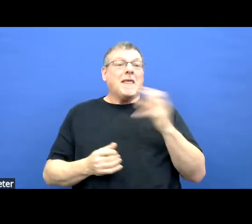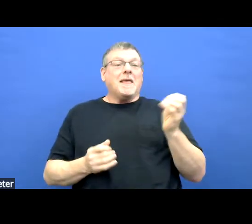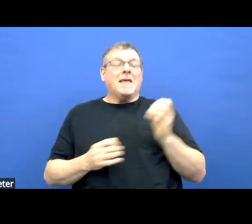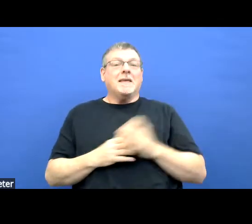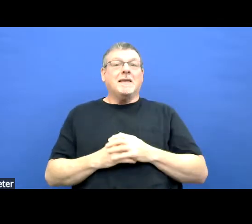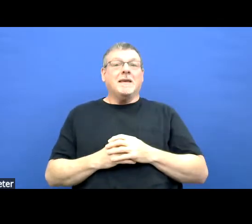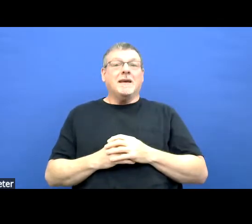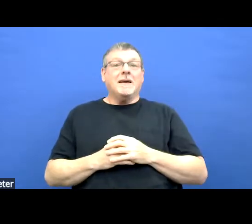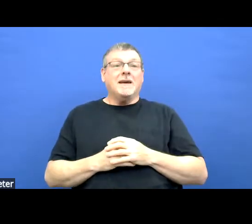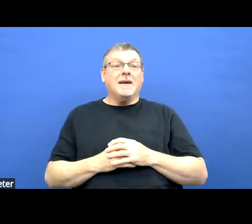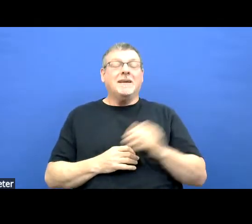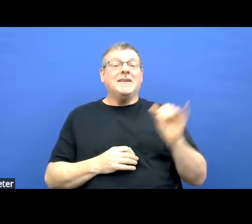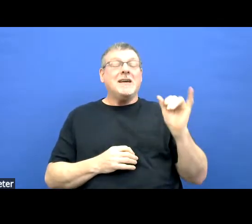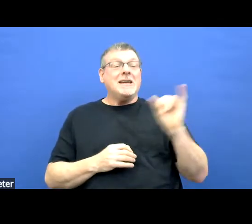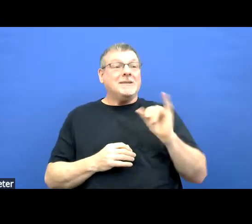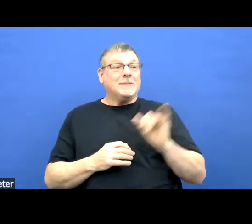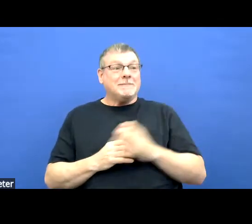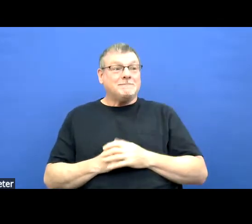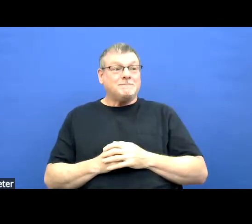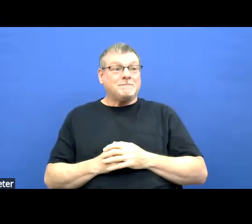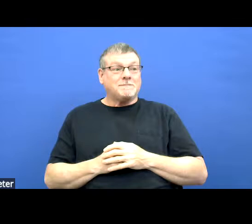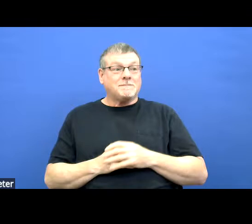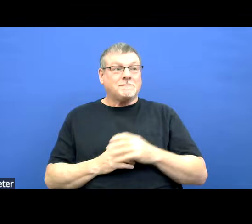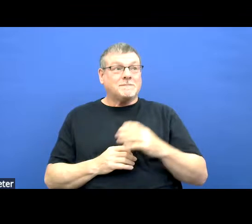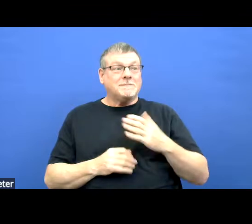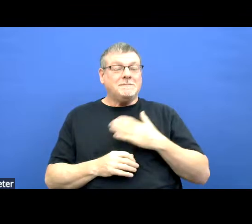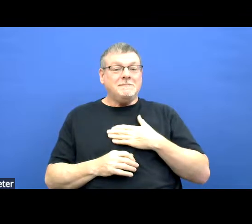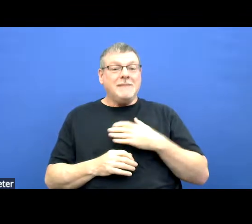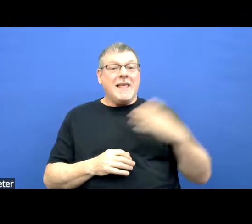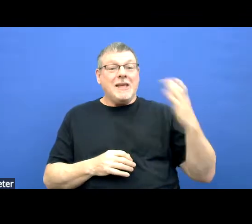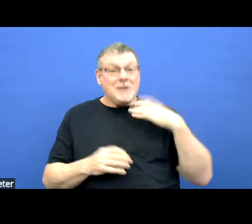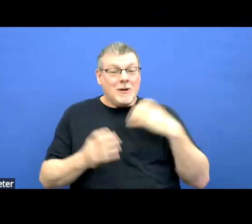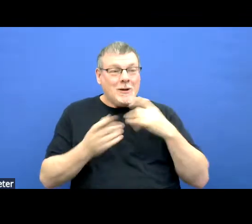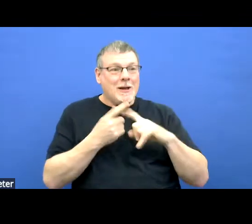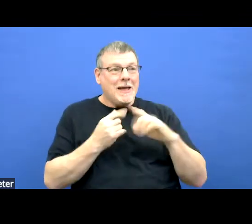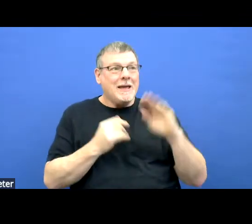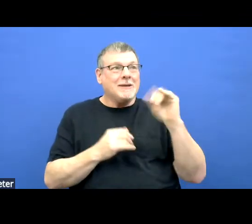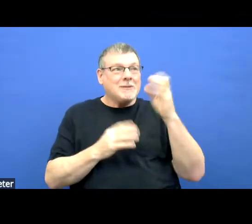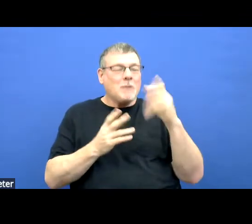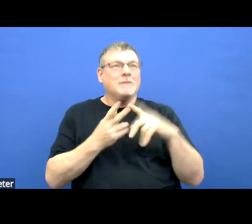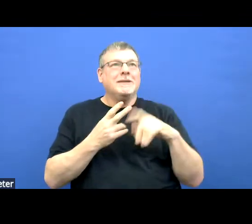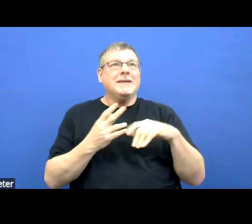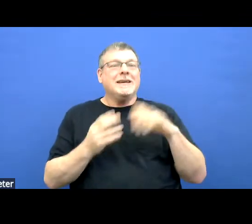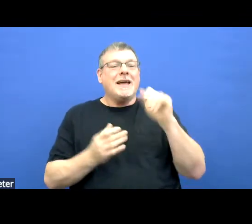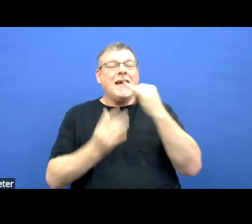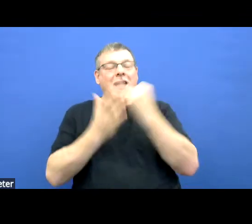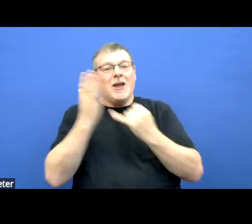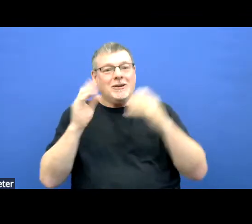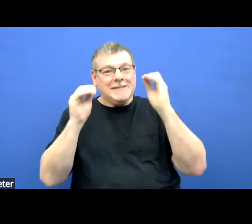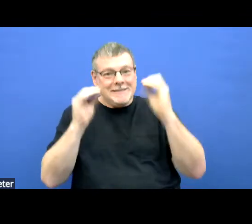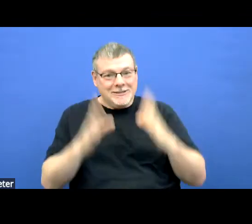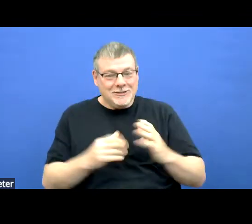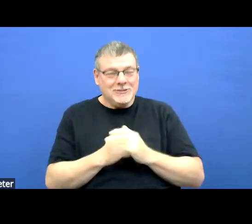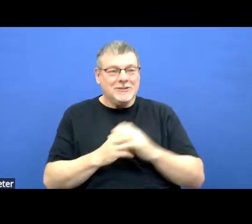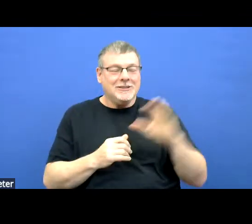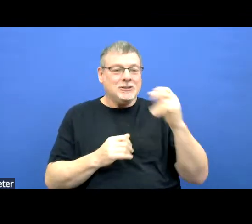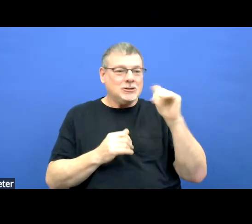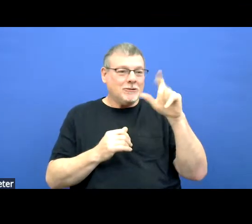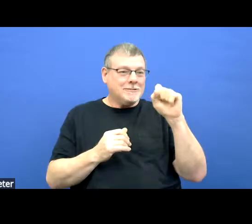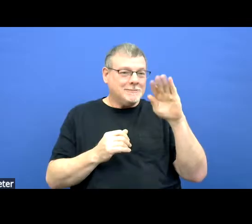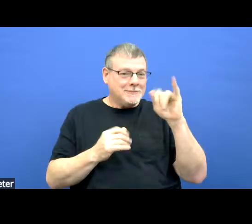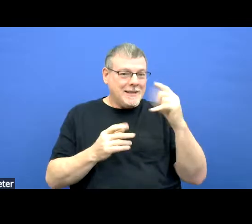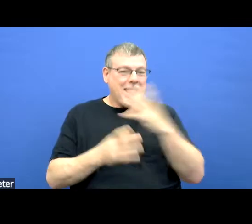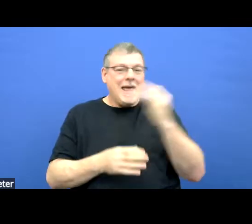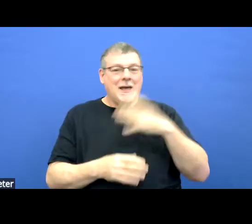and as well as my track coach, Mike DeMay, my art teacher, Franchella Smith, and my